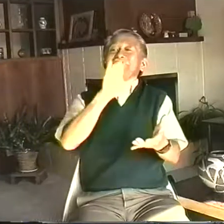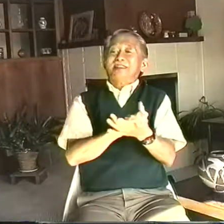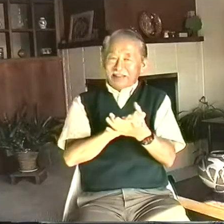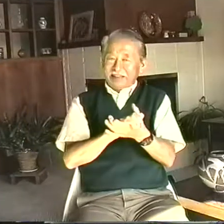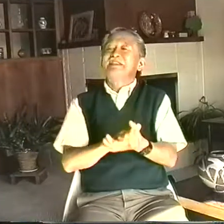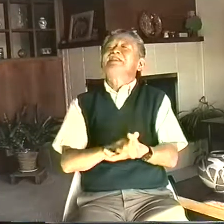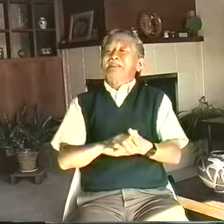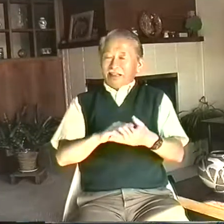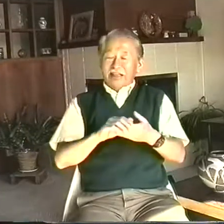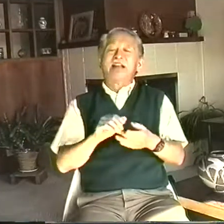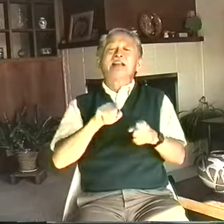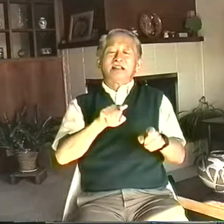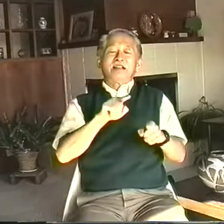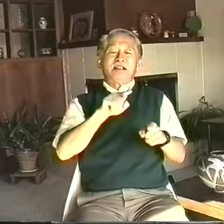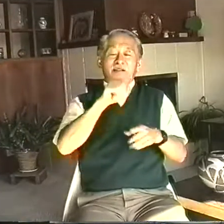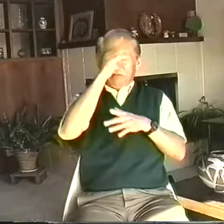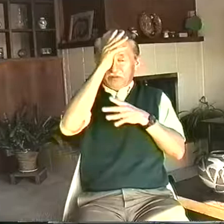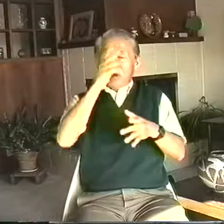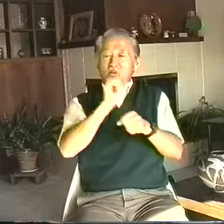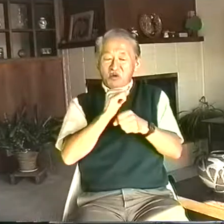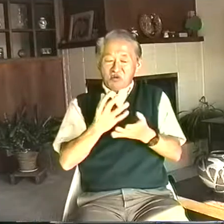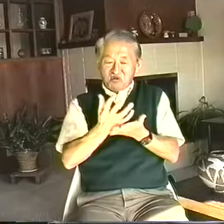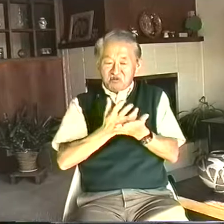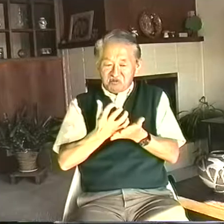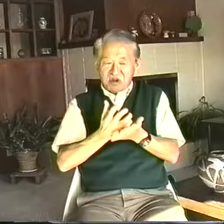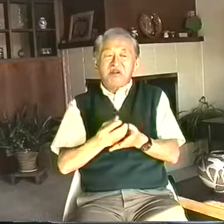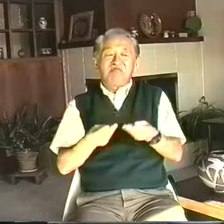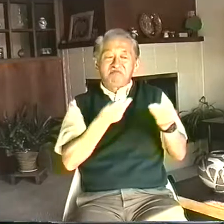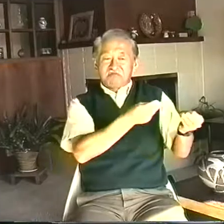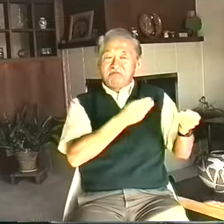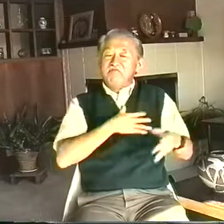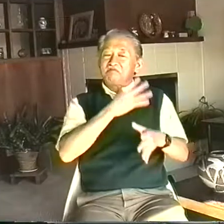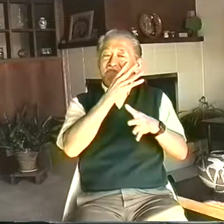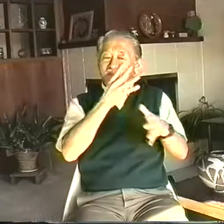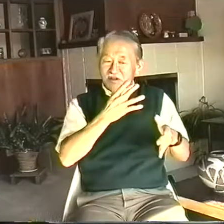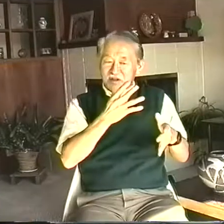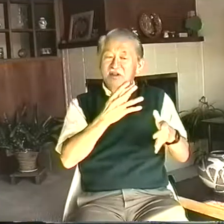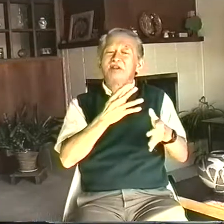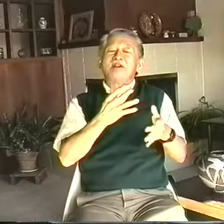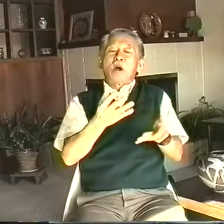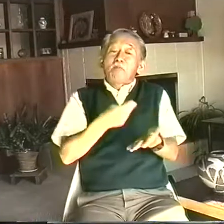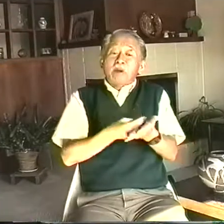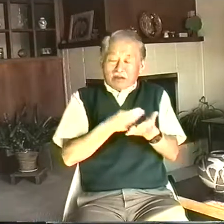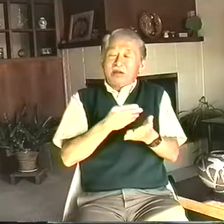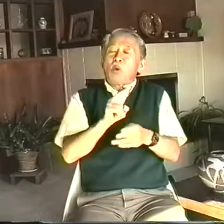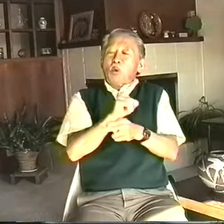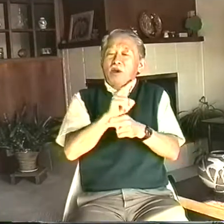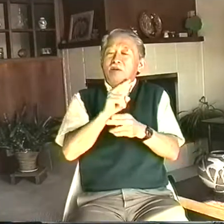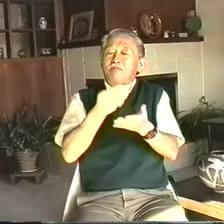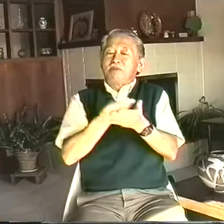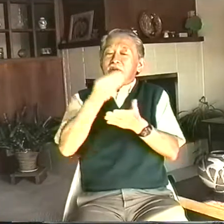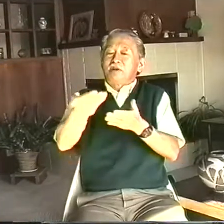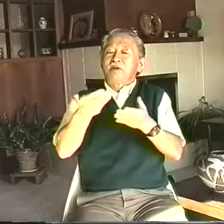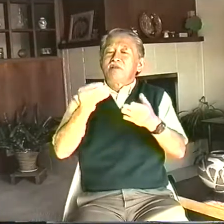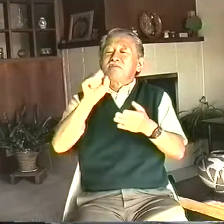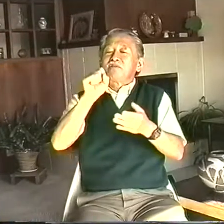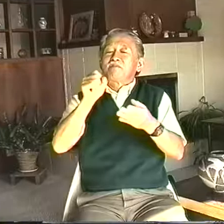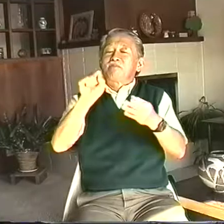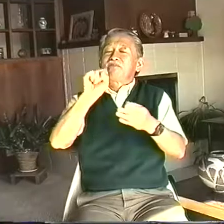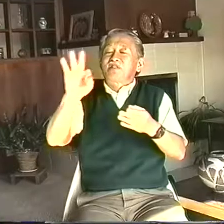received a group of pictures from which he chose his picture bride. She came to the U.S. and they were married. His earnings